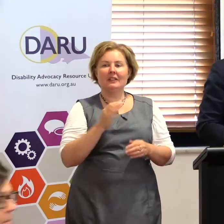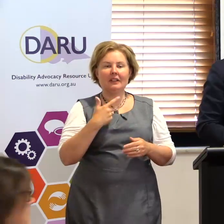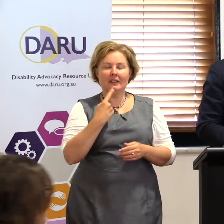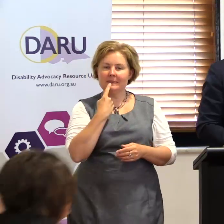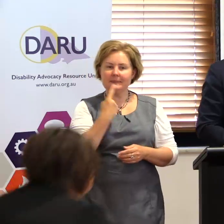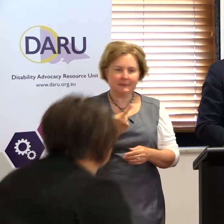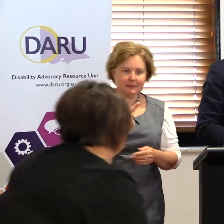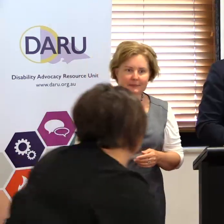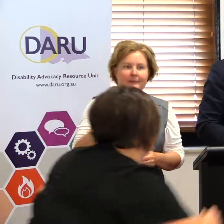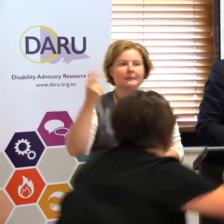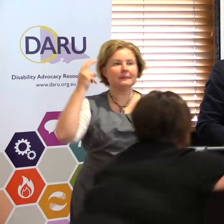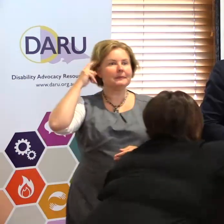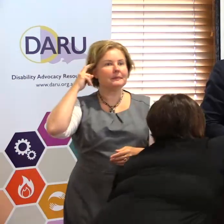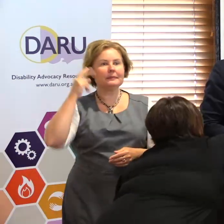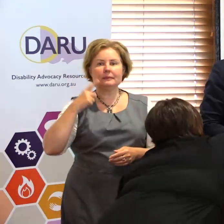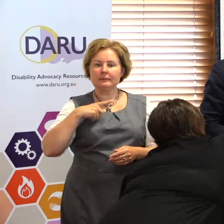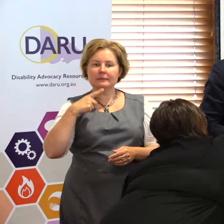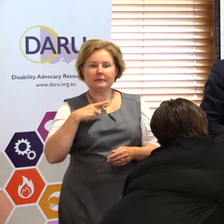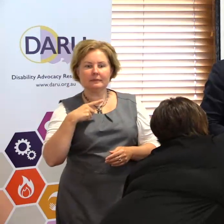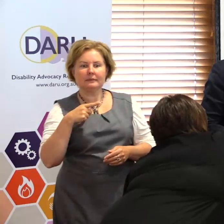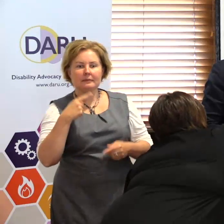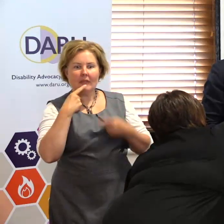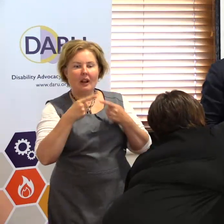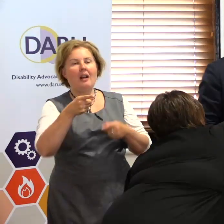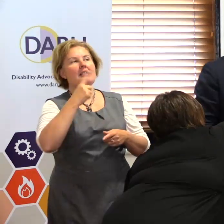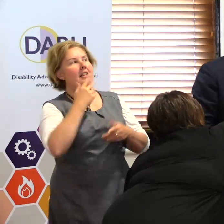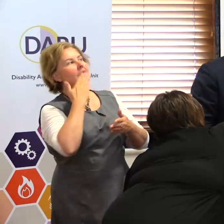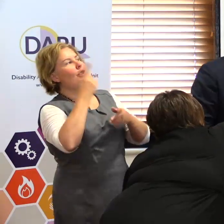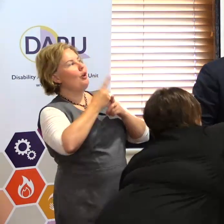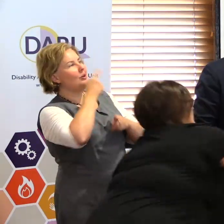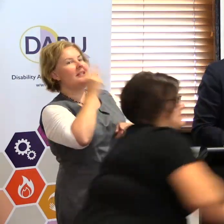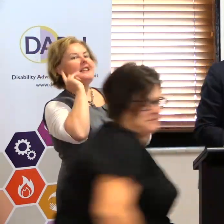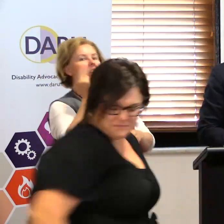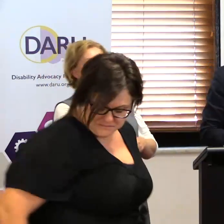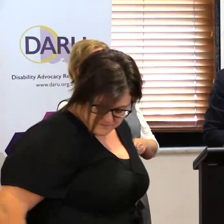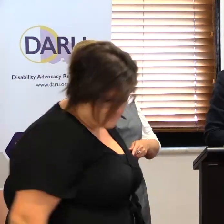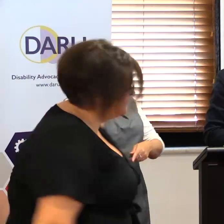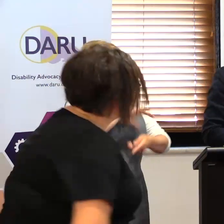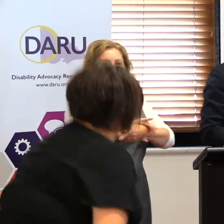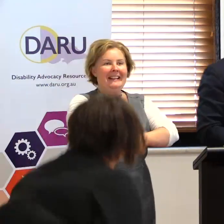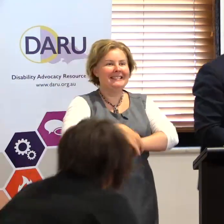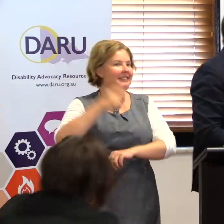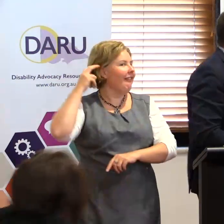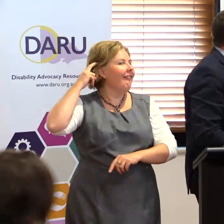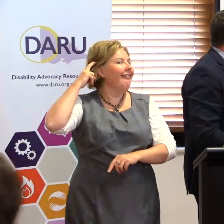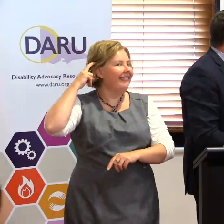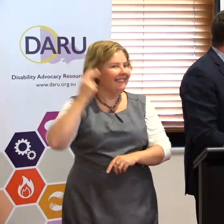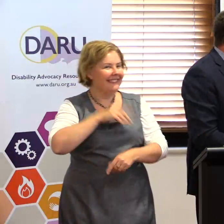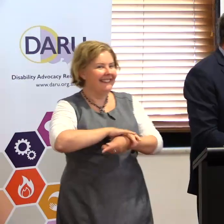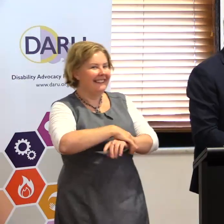they go, oh, thank God for that, you're deaf. I thought you were a copper.